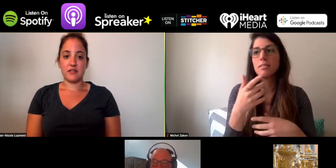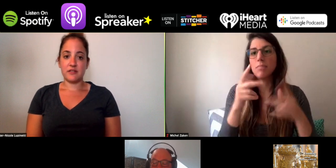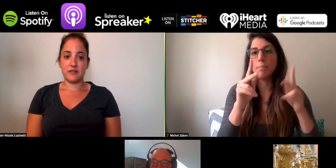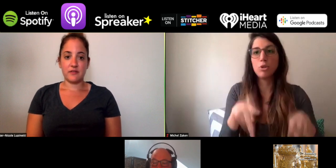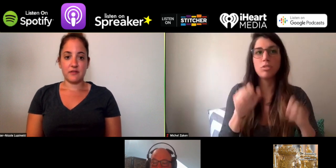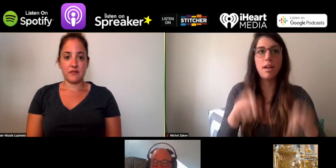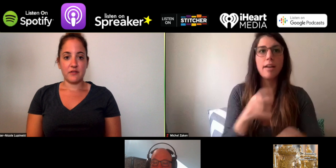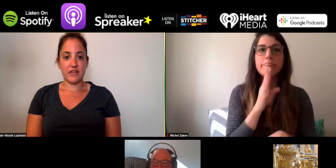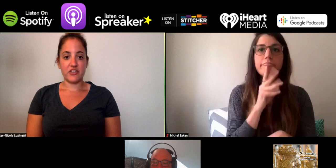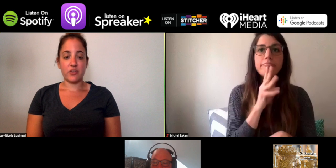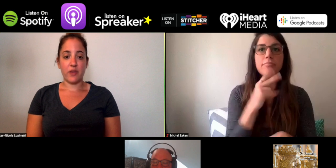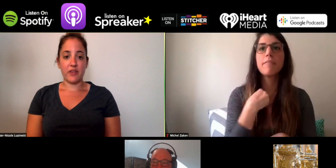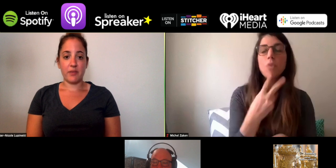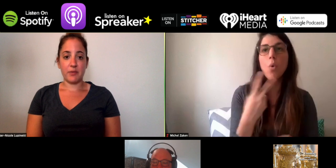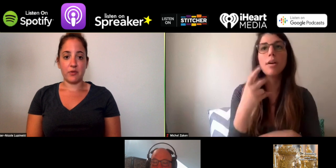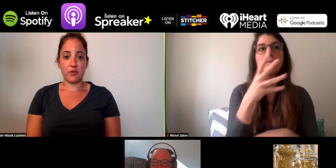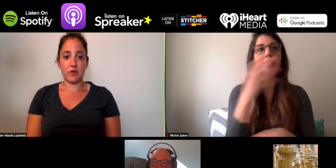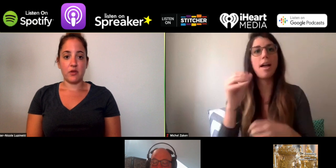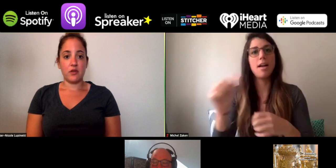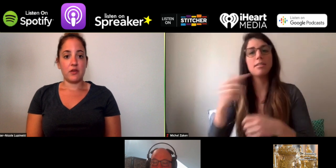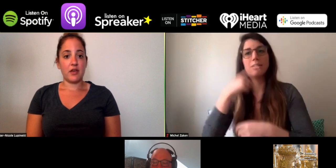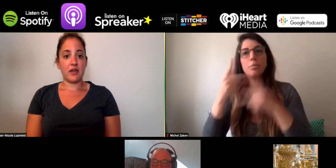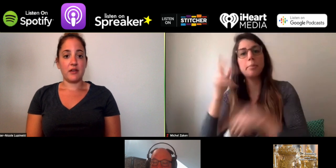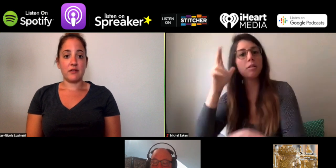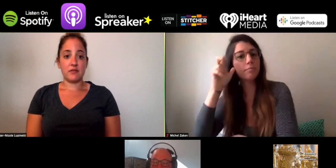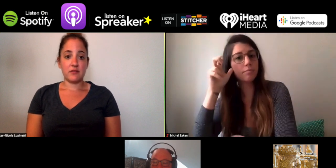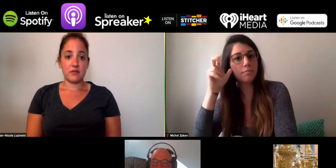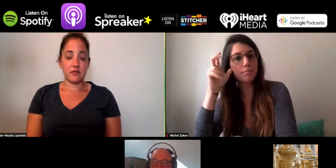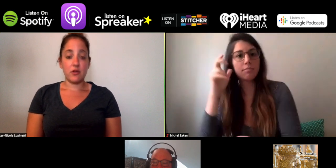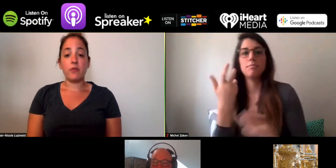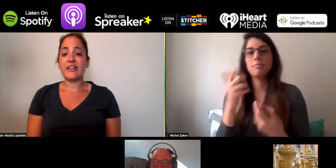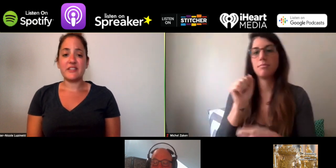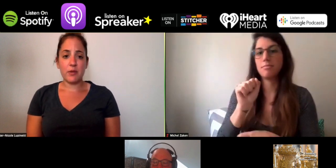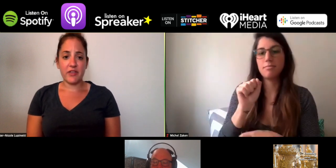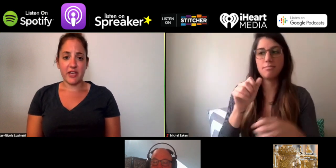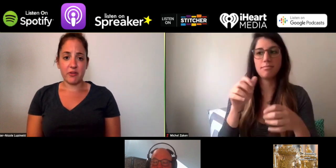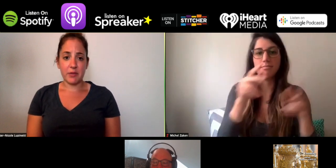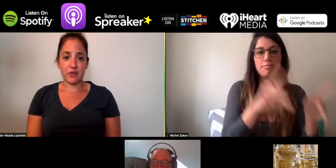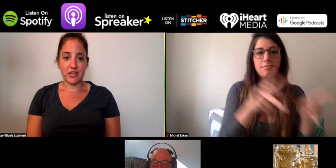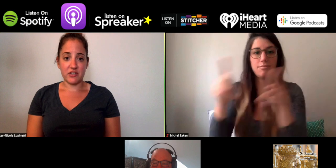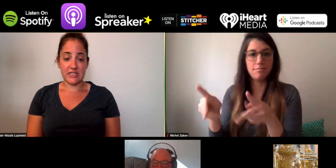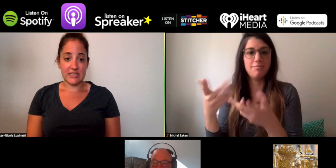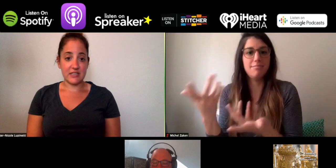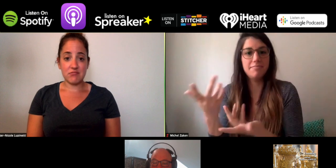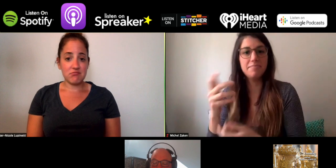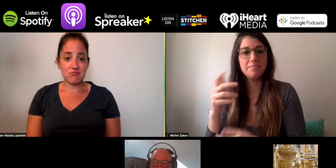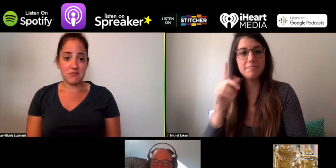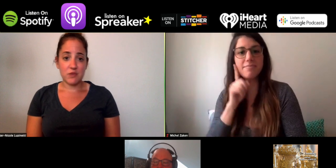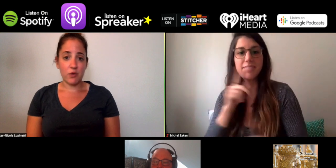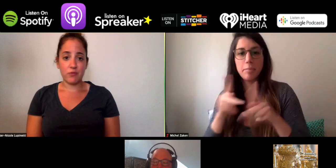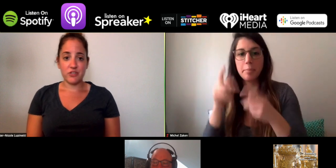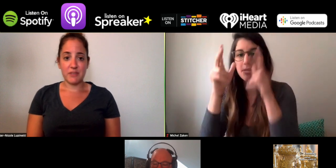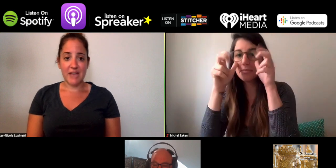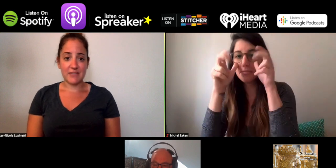And that's just a way that people can, you know, like the same way that hearing people can just listen,